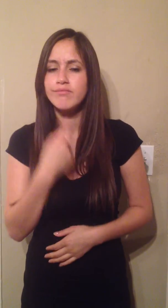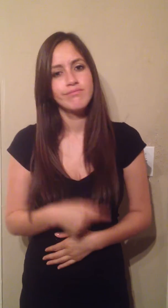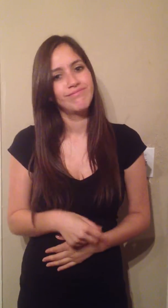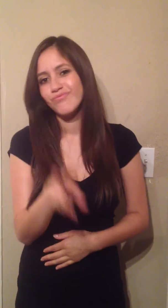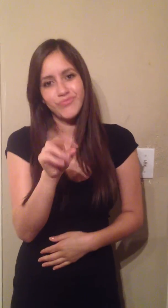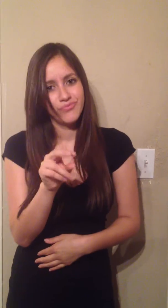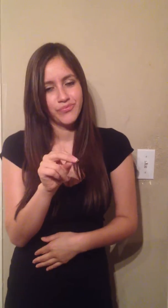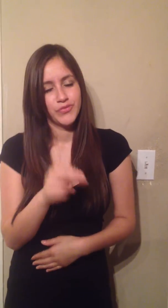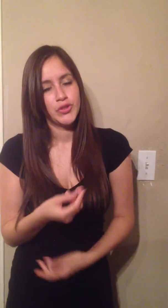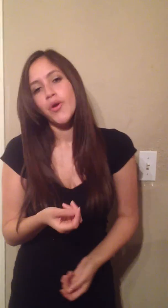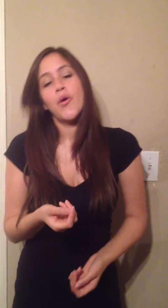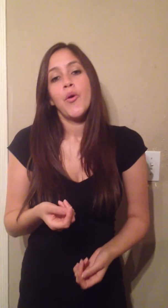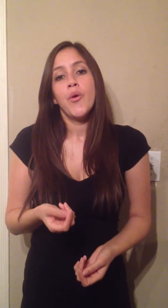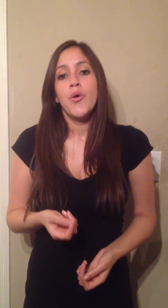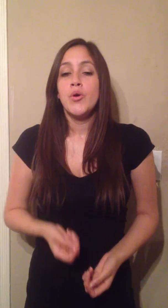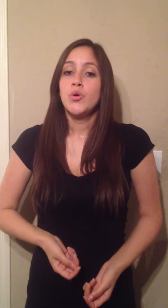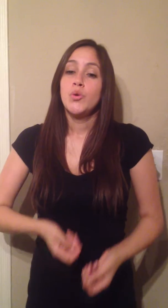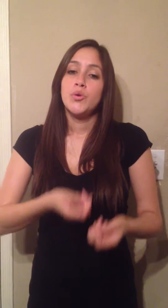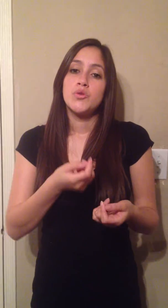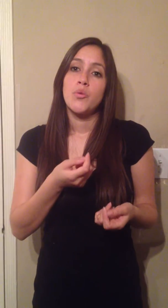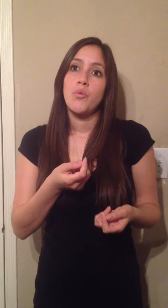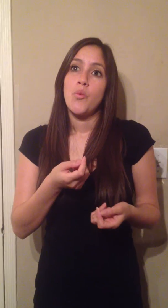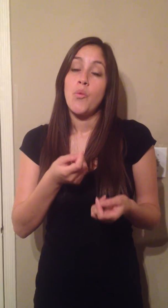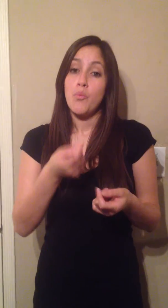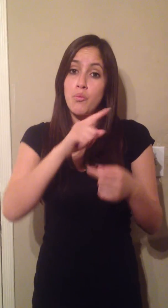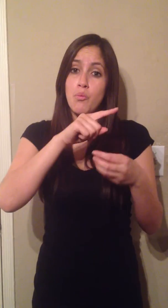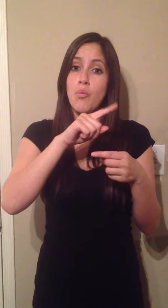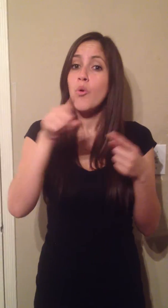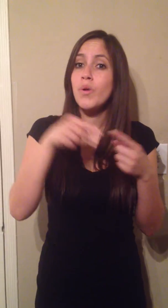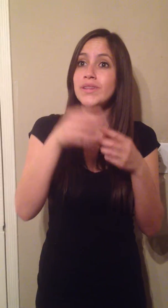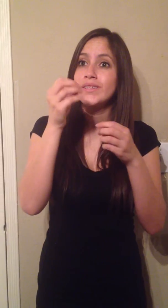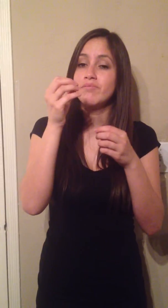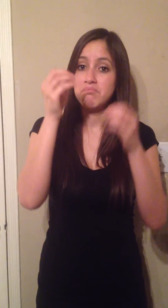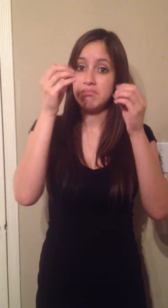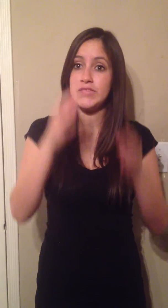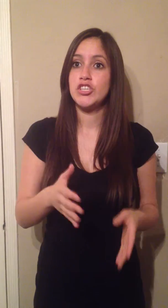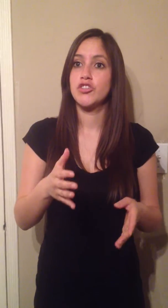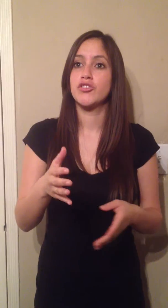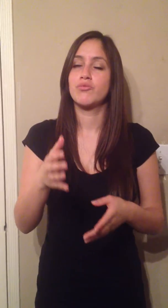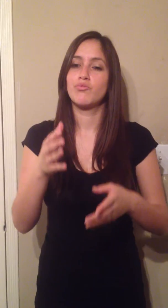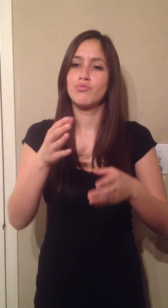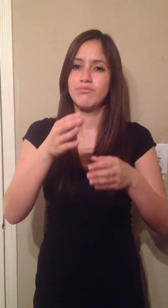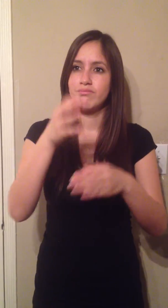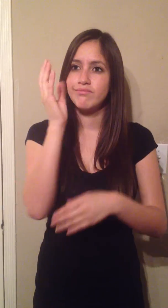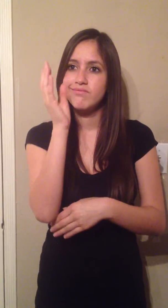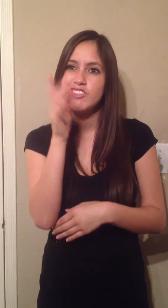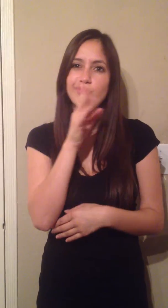time while you're listening to the teacher, you have to make choices. Should I write that? Do I not need to write that? And sometimes it's really hard